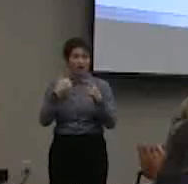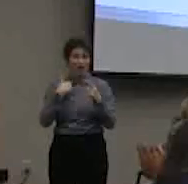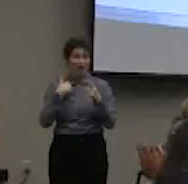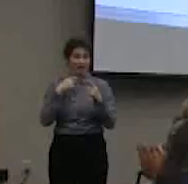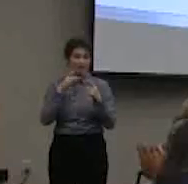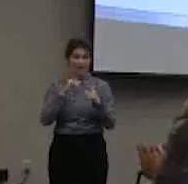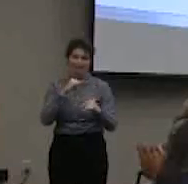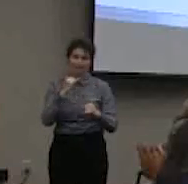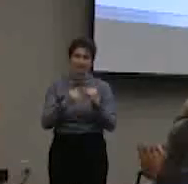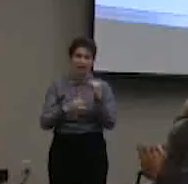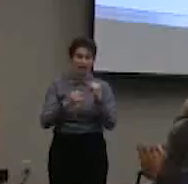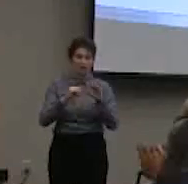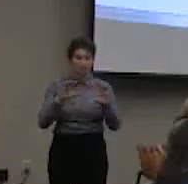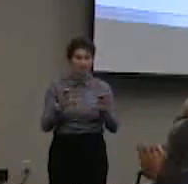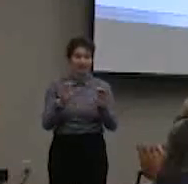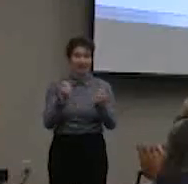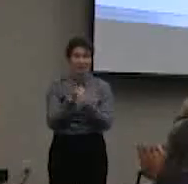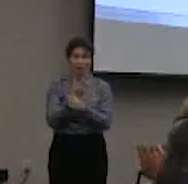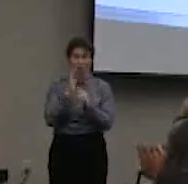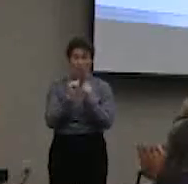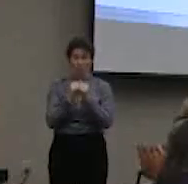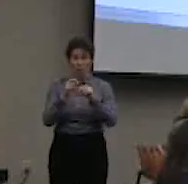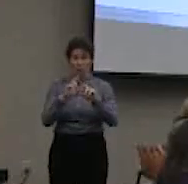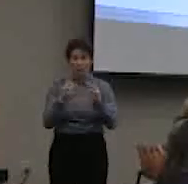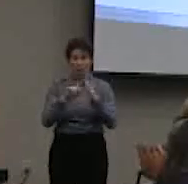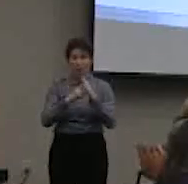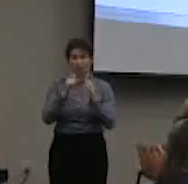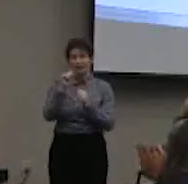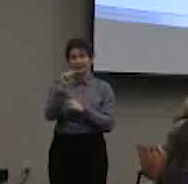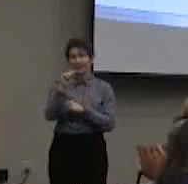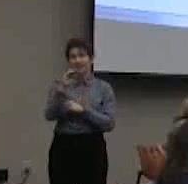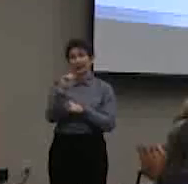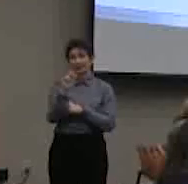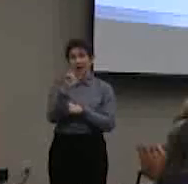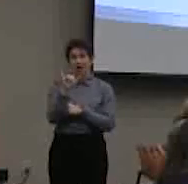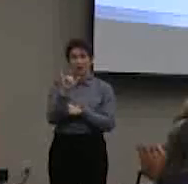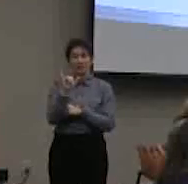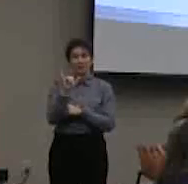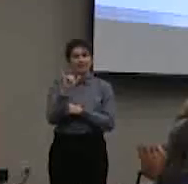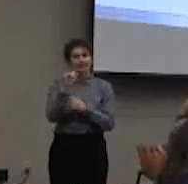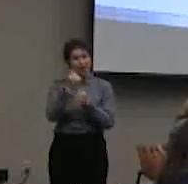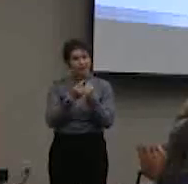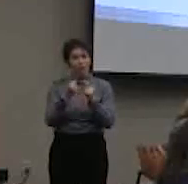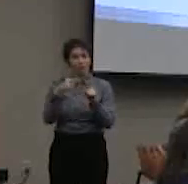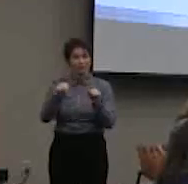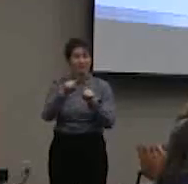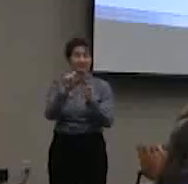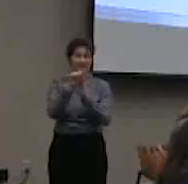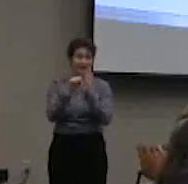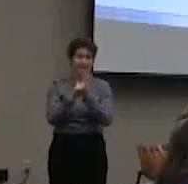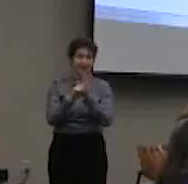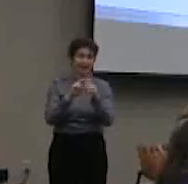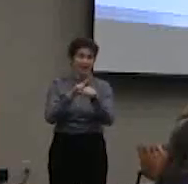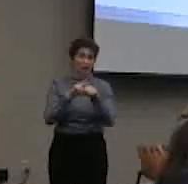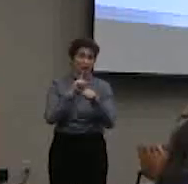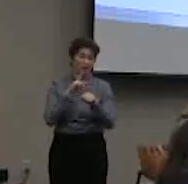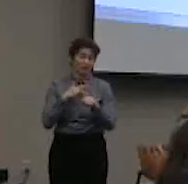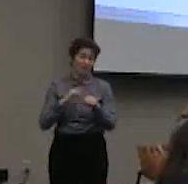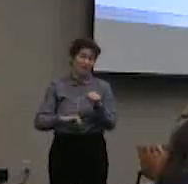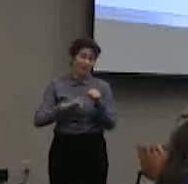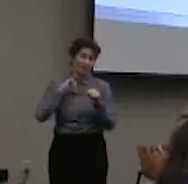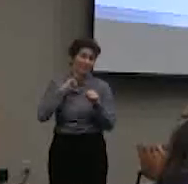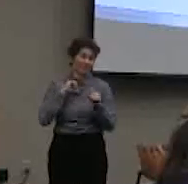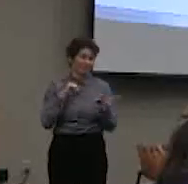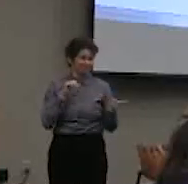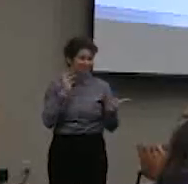with Ready Start St. Mary, that is something that everybody in the state and the nation will be proud of. Awesome.